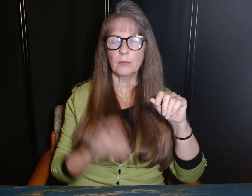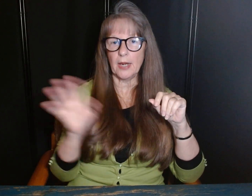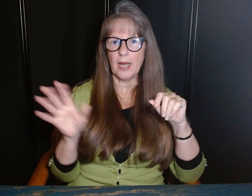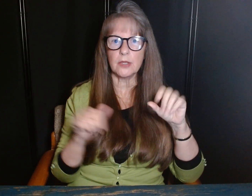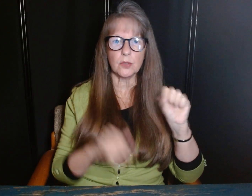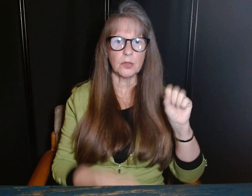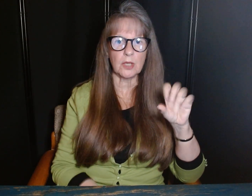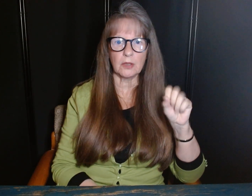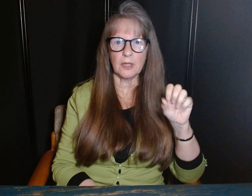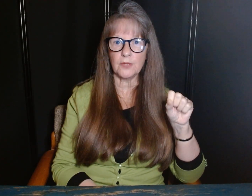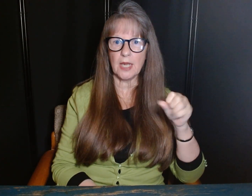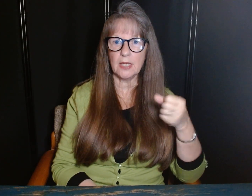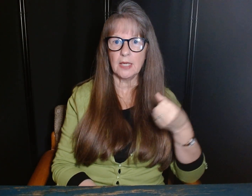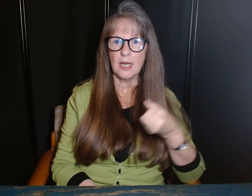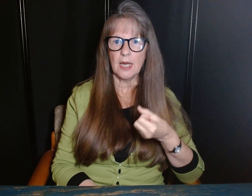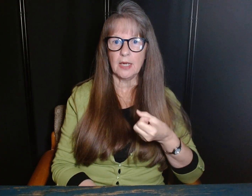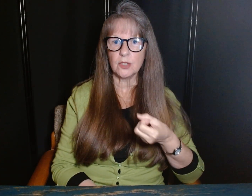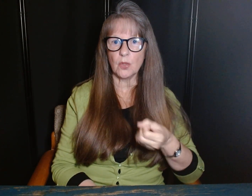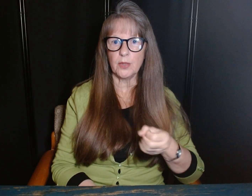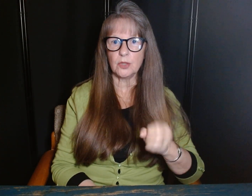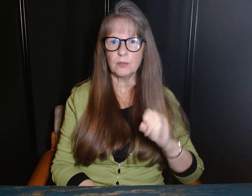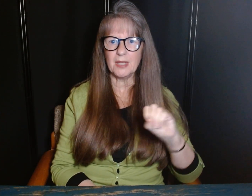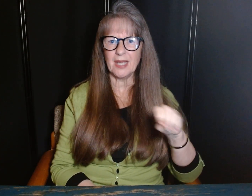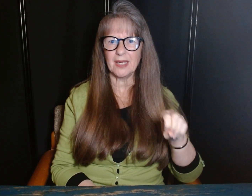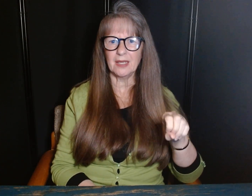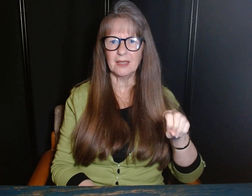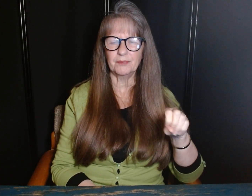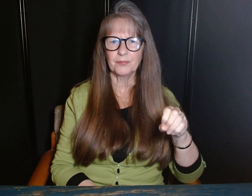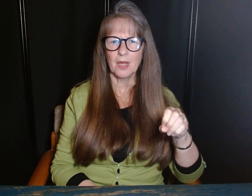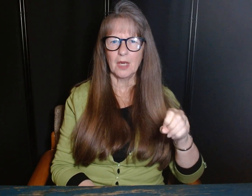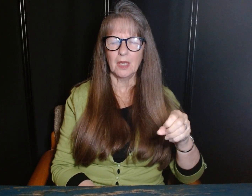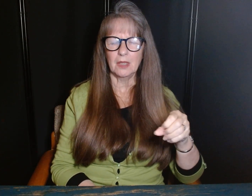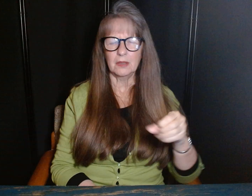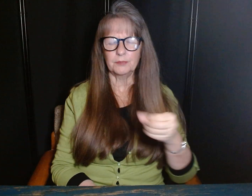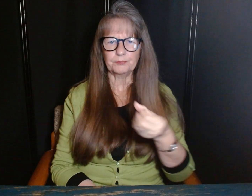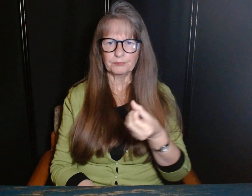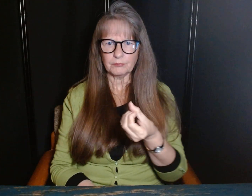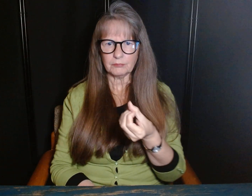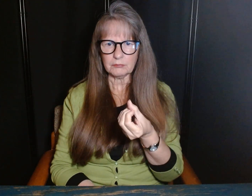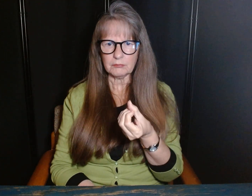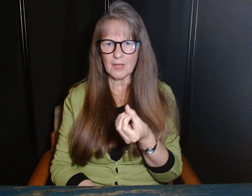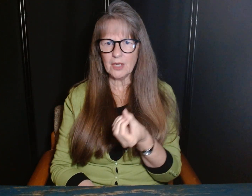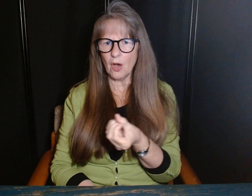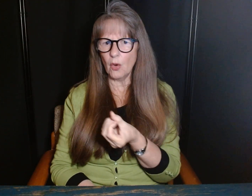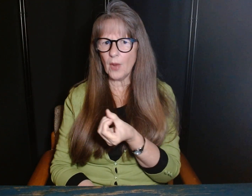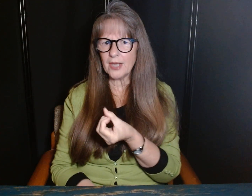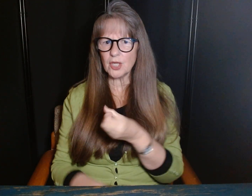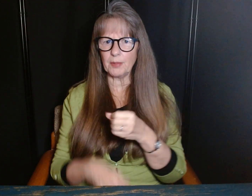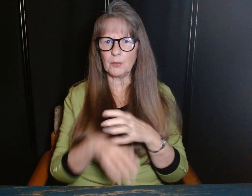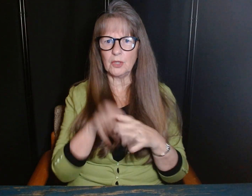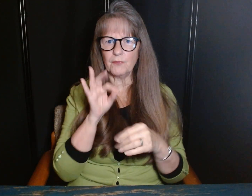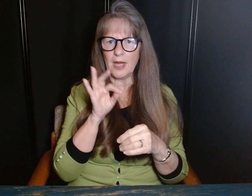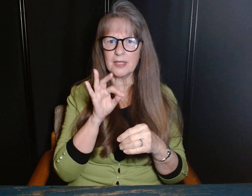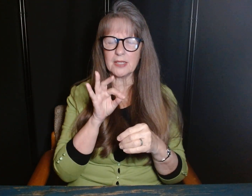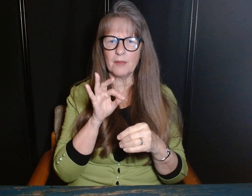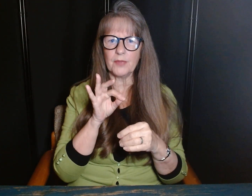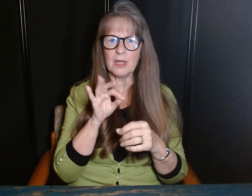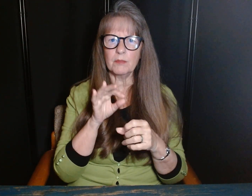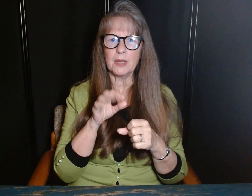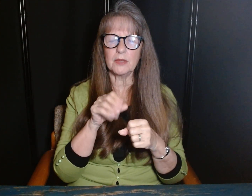right-handed, so you take your left hand, and it's going to be like uh, an O handshake, like when you find something. But this is